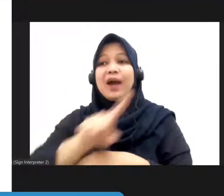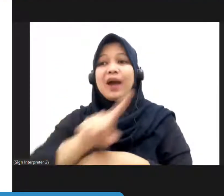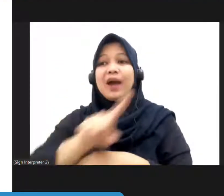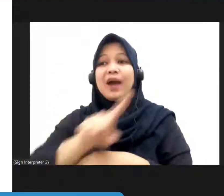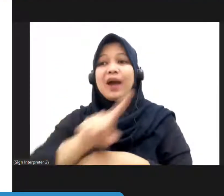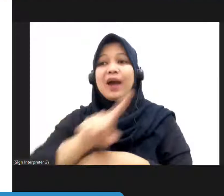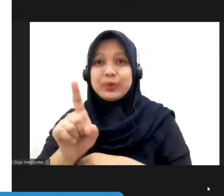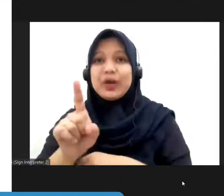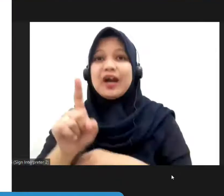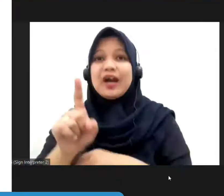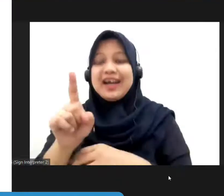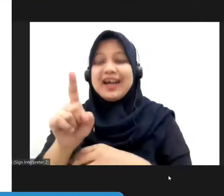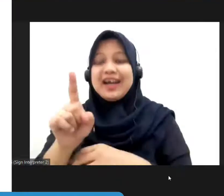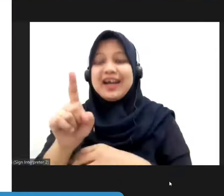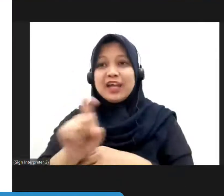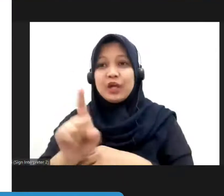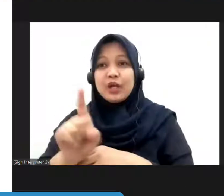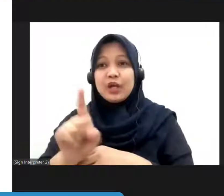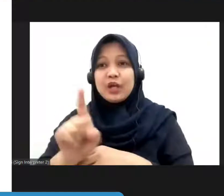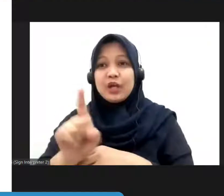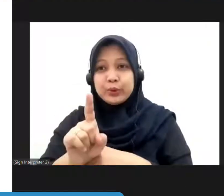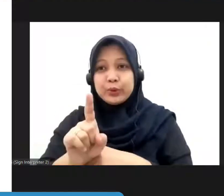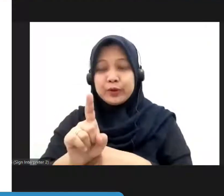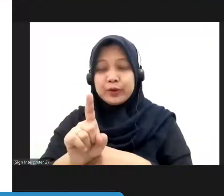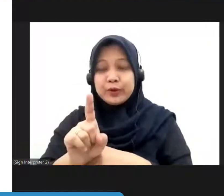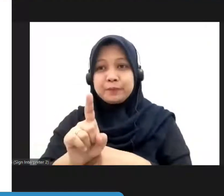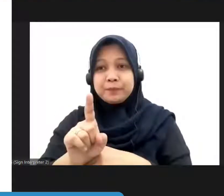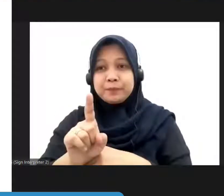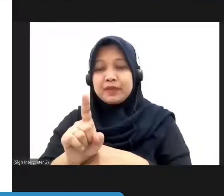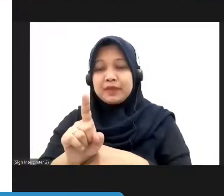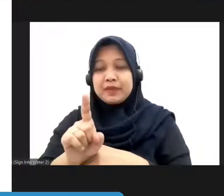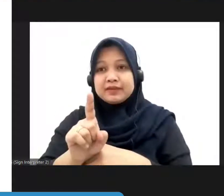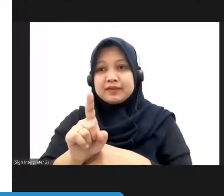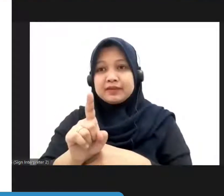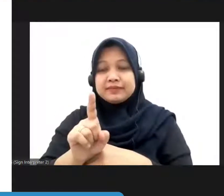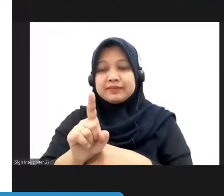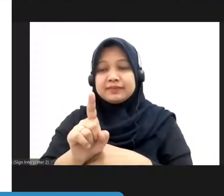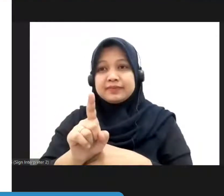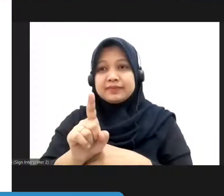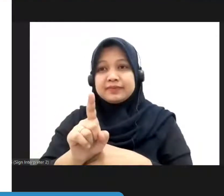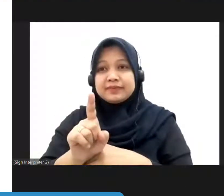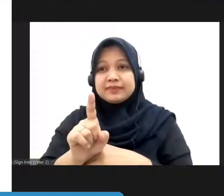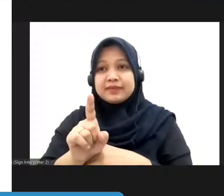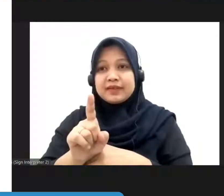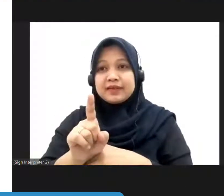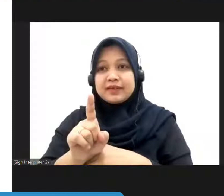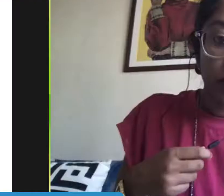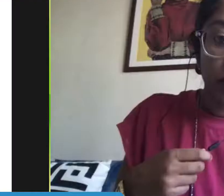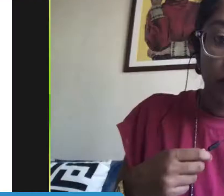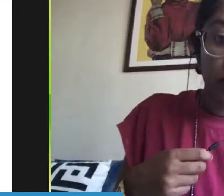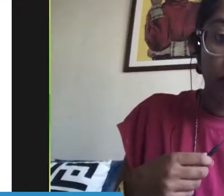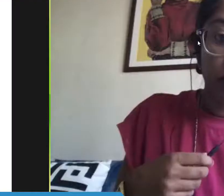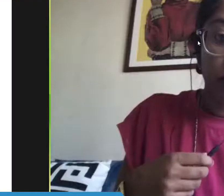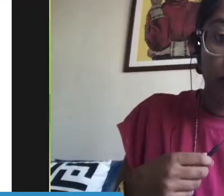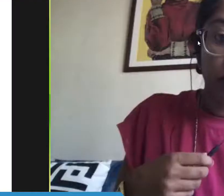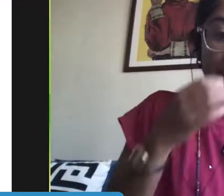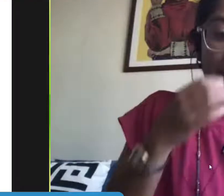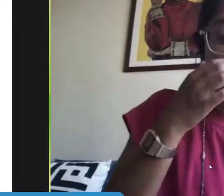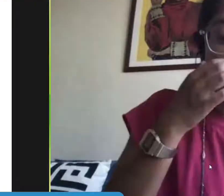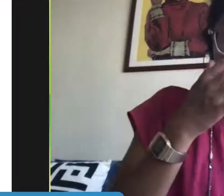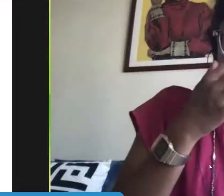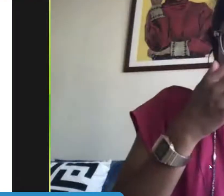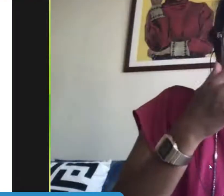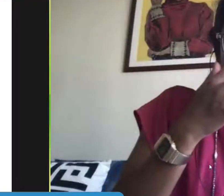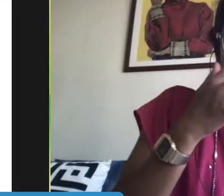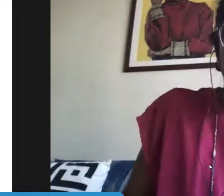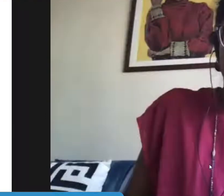which is, if it could come up, it's, are you confident enough? The next poll question. It's okay. Okay, thanks,